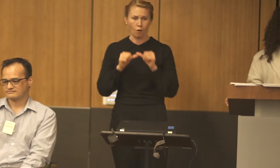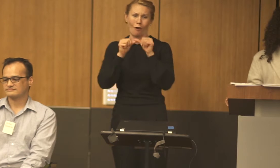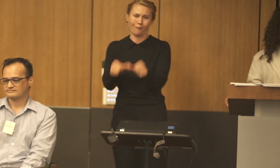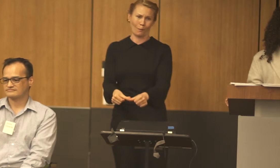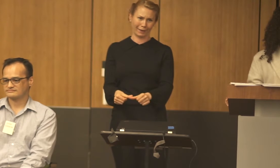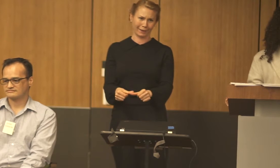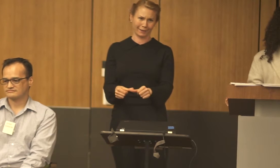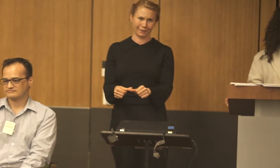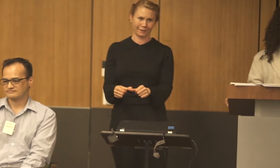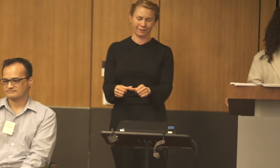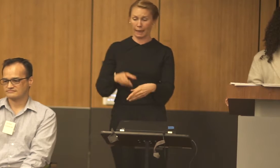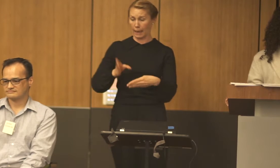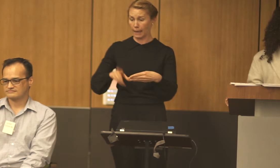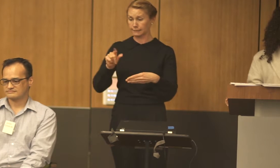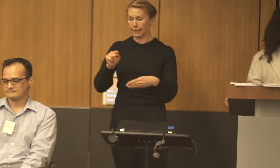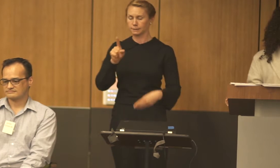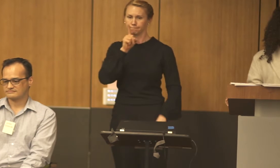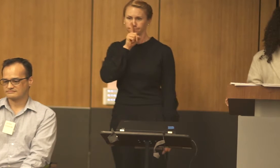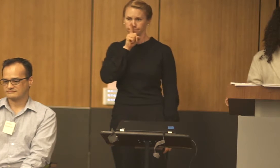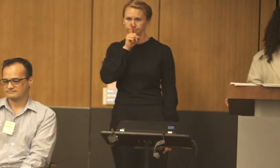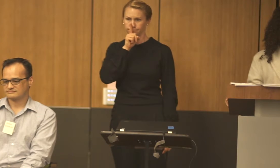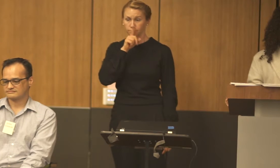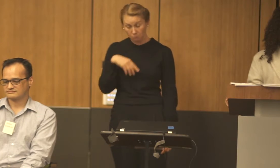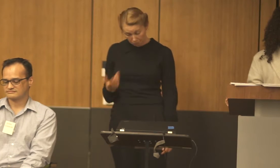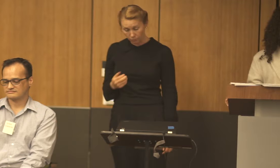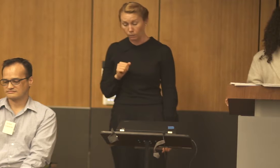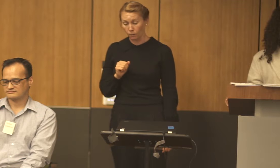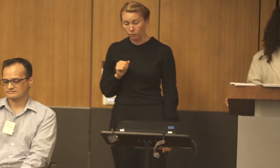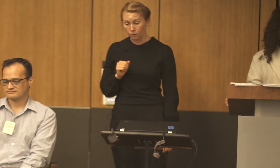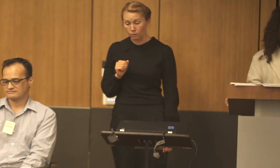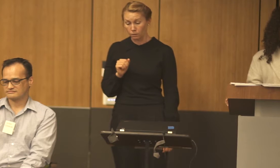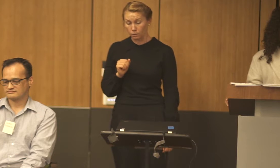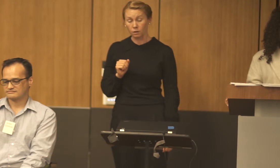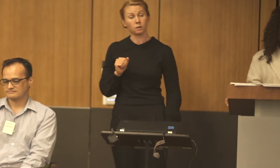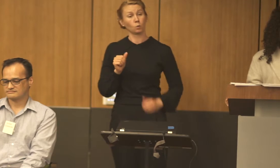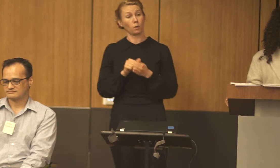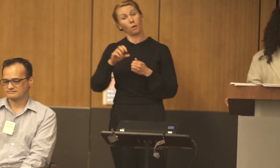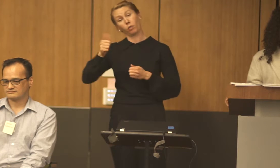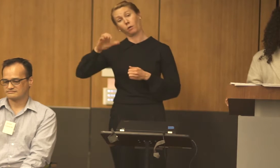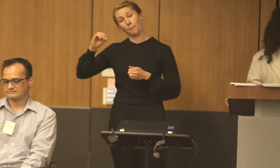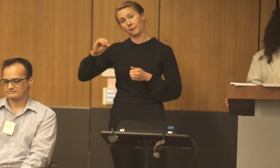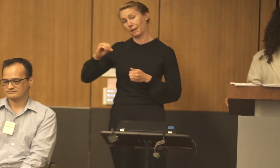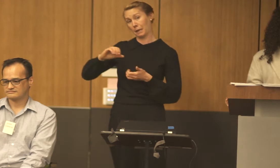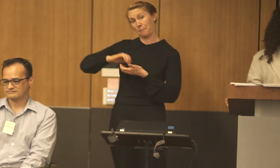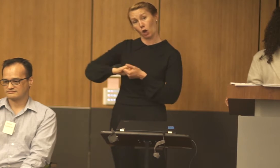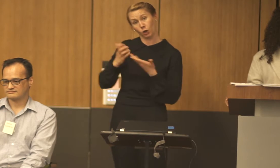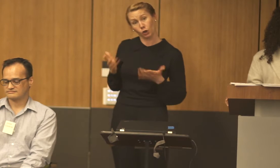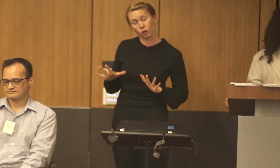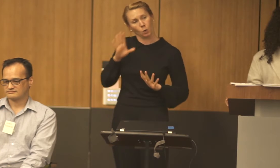ongoing with no ending date. So, and that also for companies that we partner with, it also allows us to